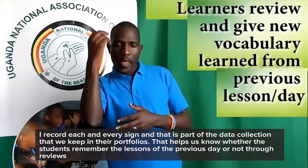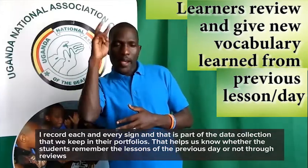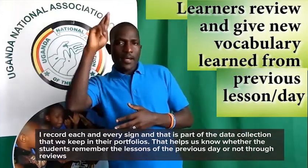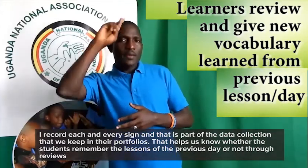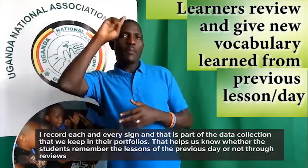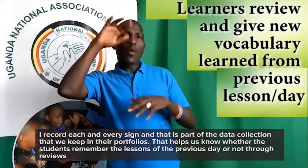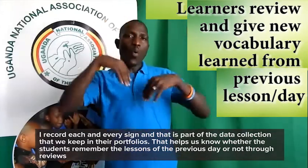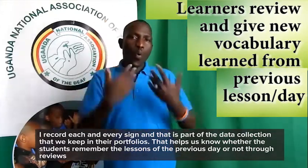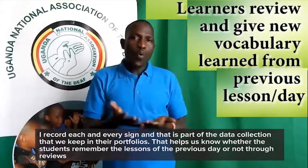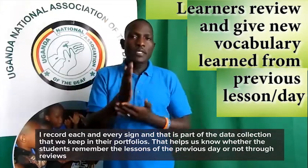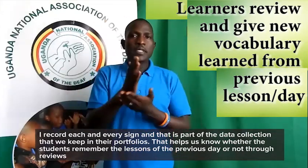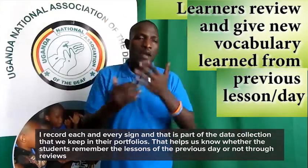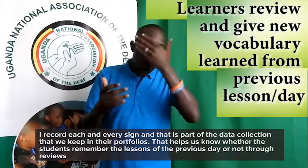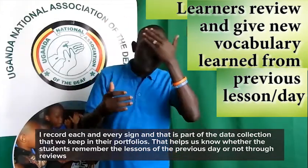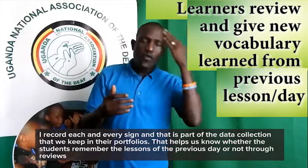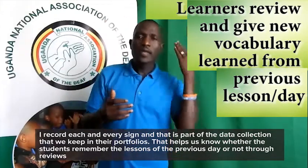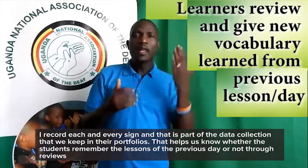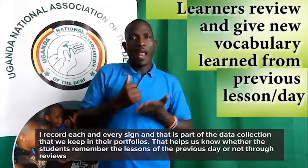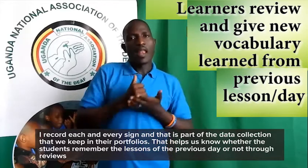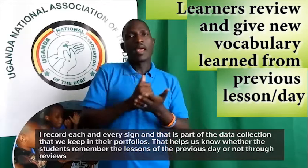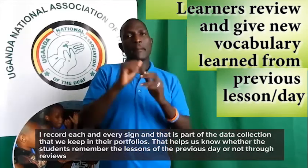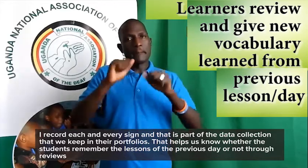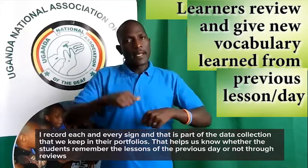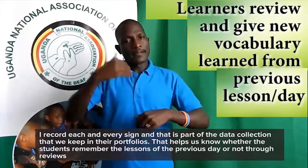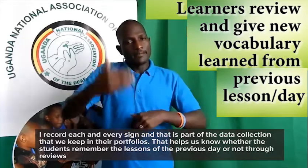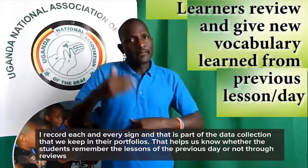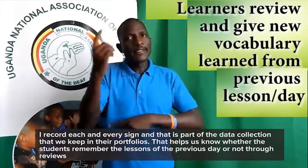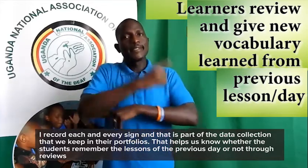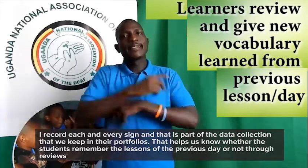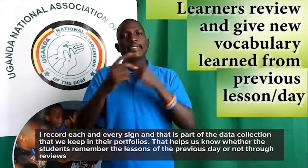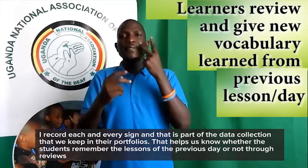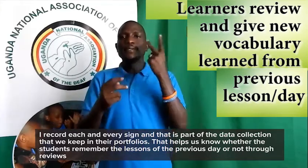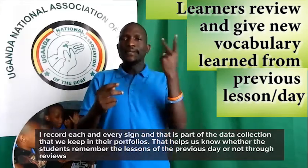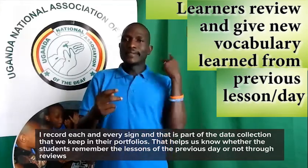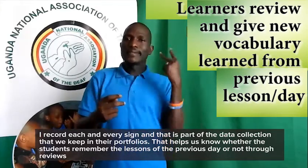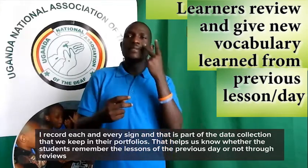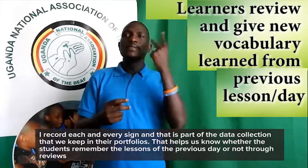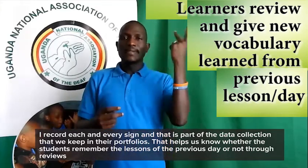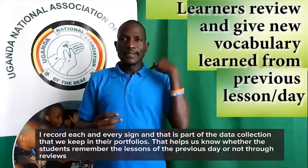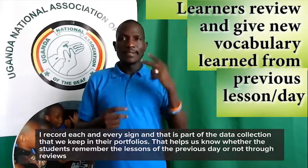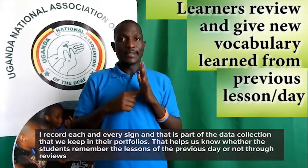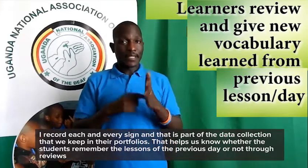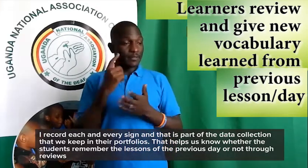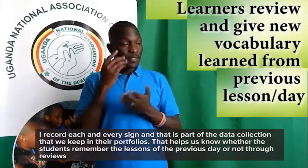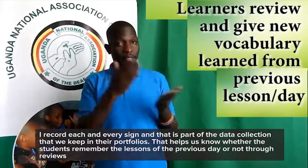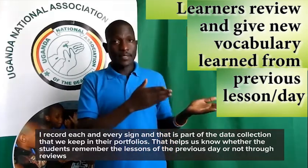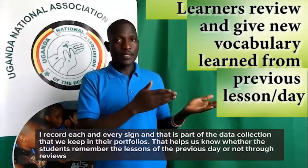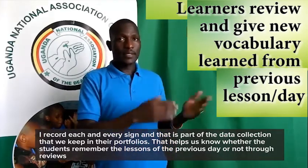that we keep in their portfolios. That helps us know whether the students remember the lessons of the previous day or not through